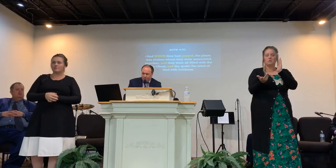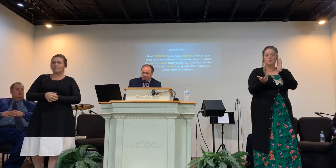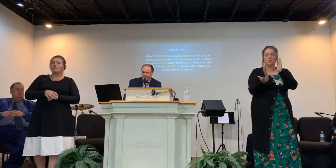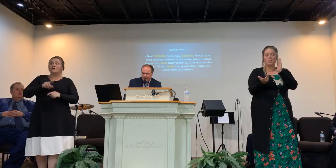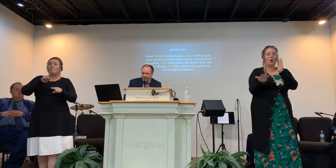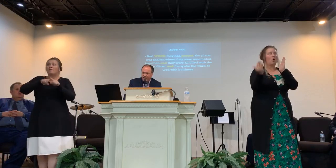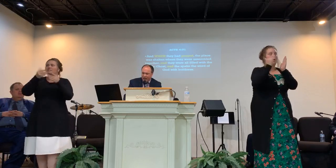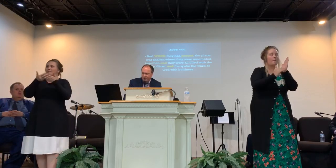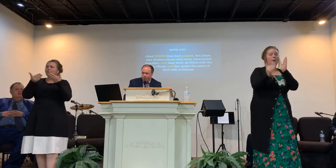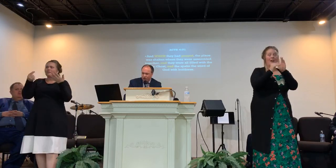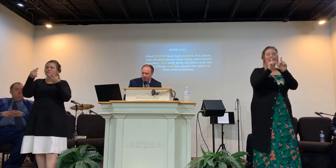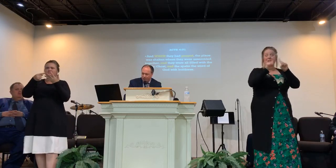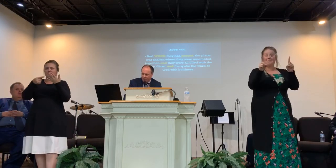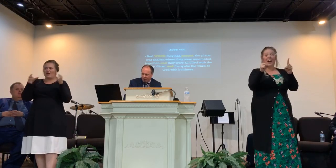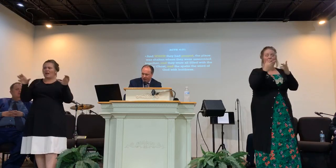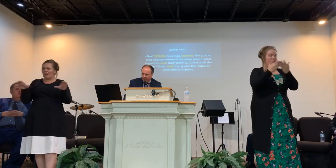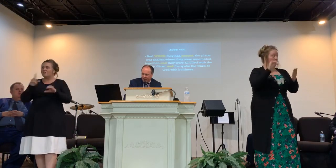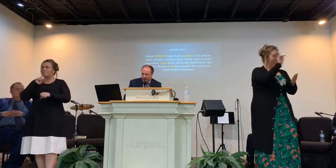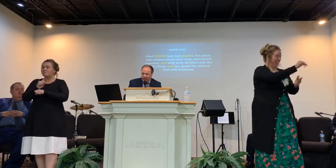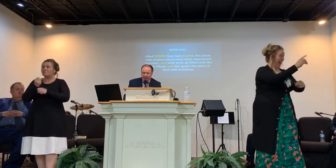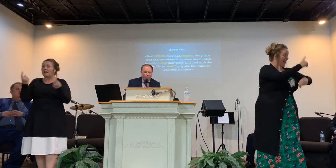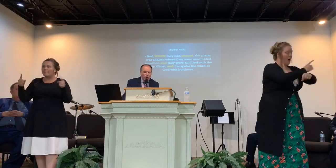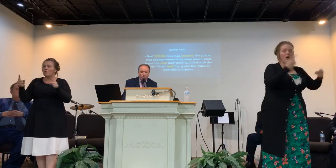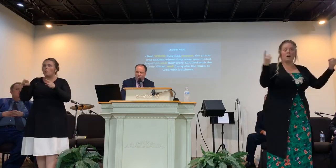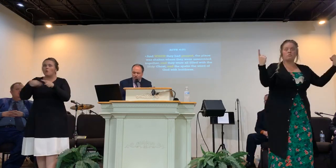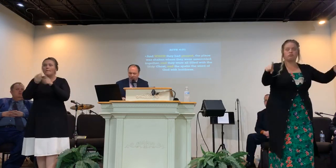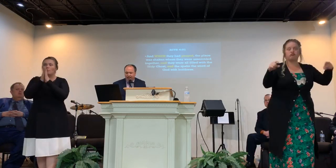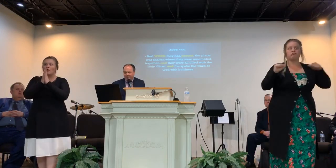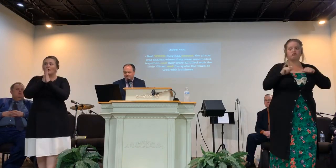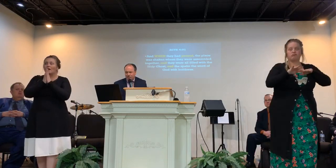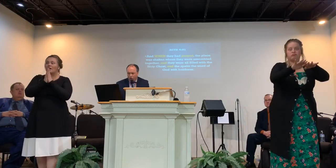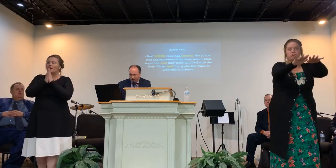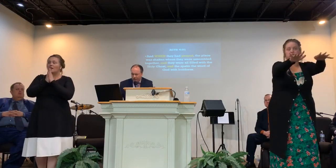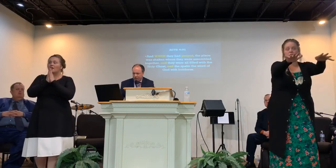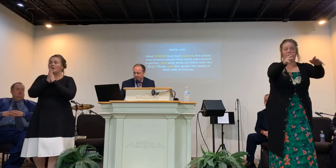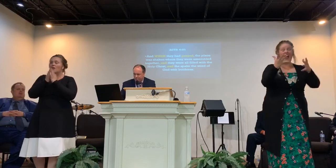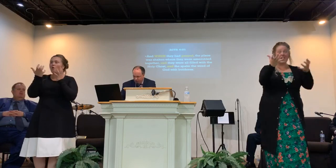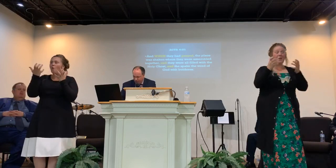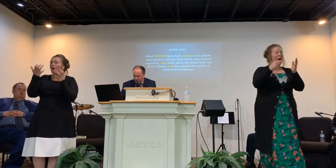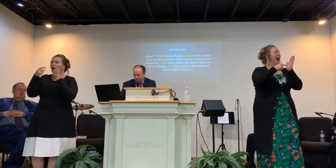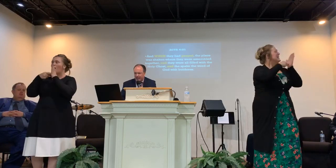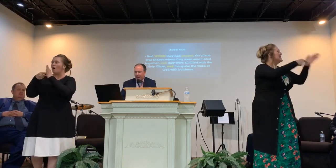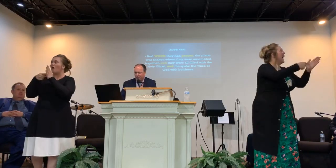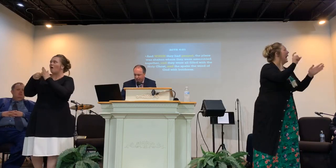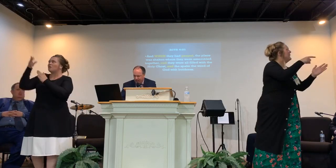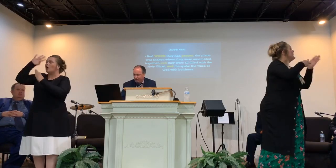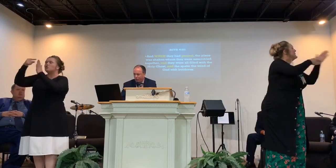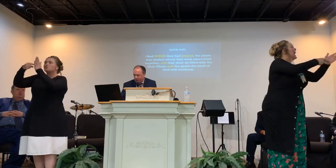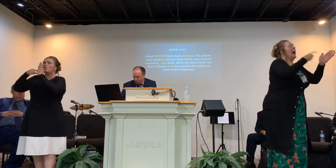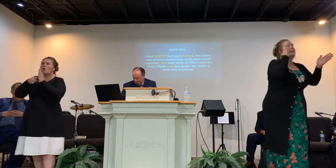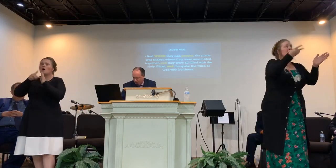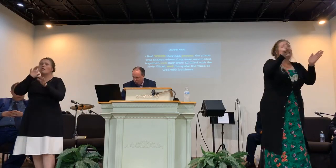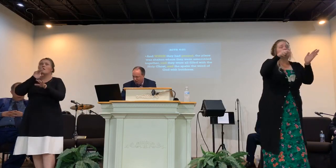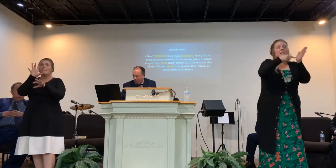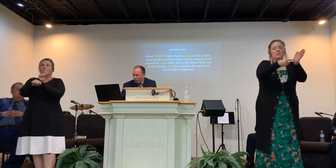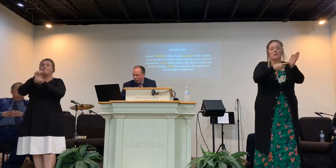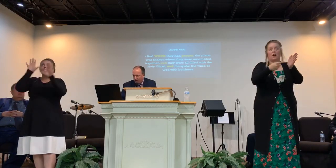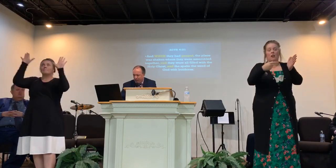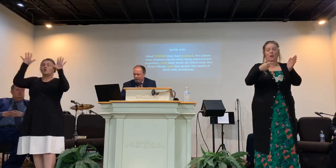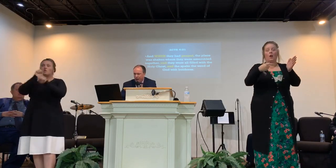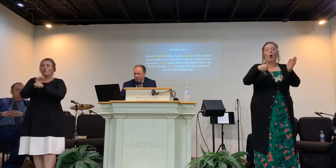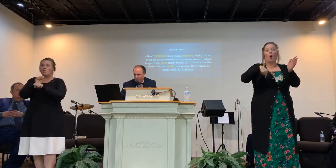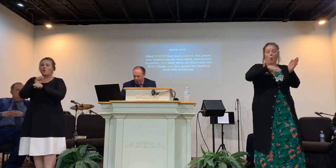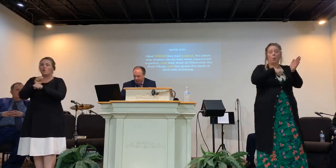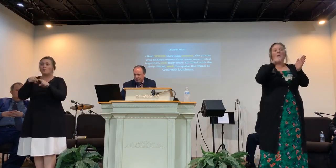But something did happen when they prayed. If we want signs and wonders and miracles, and I believe that we do,